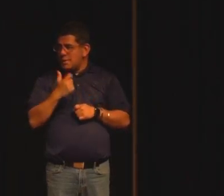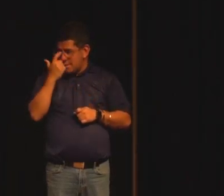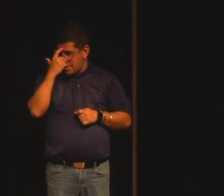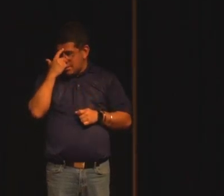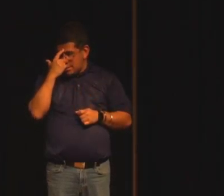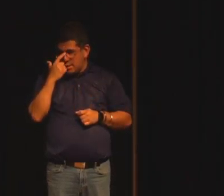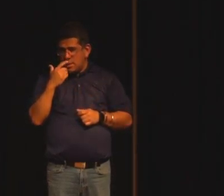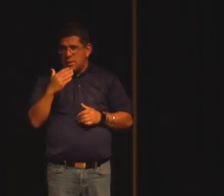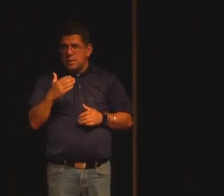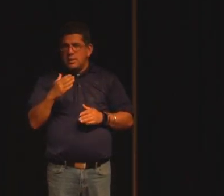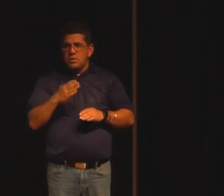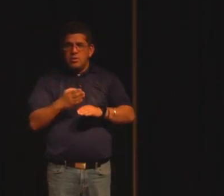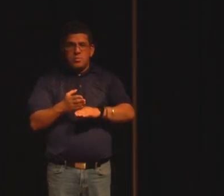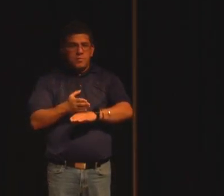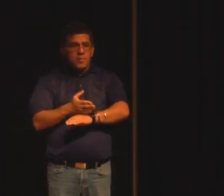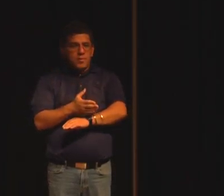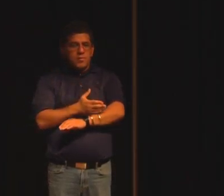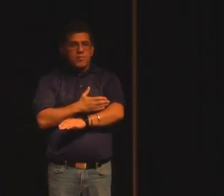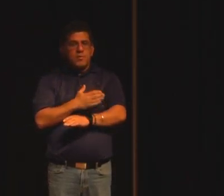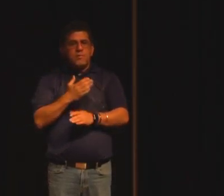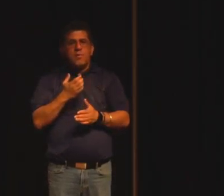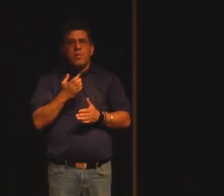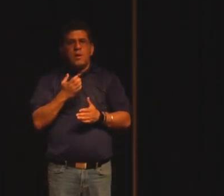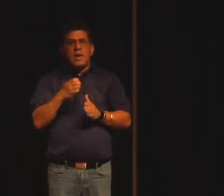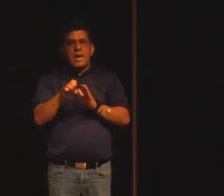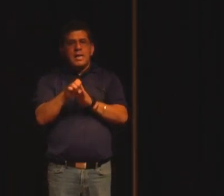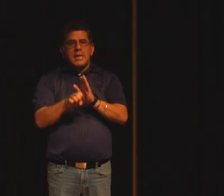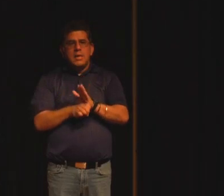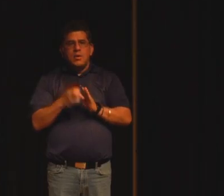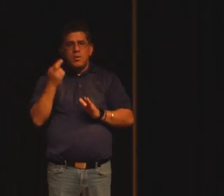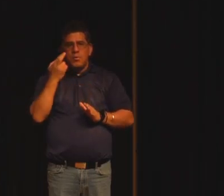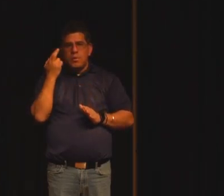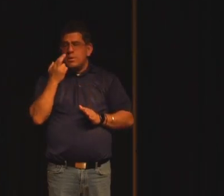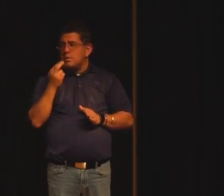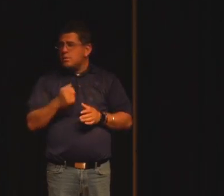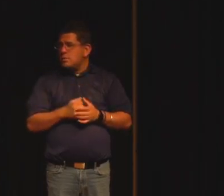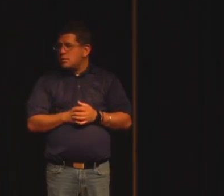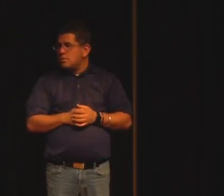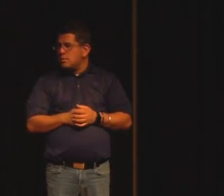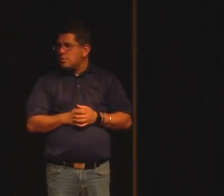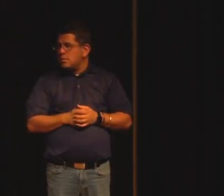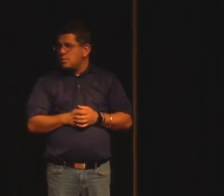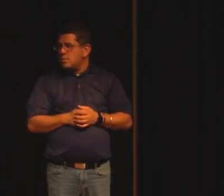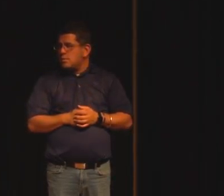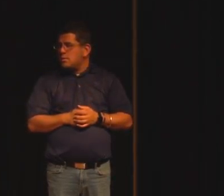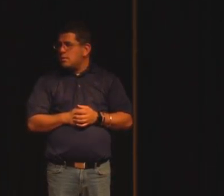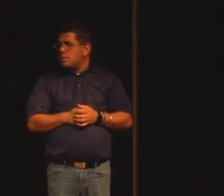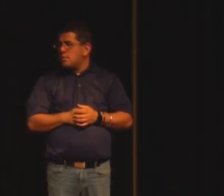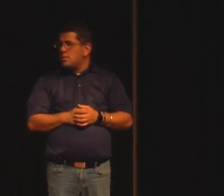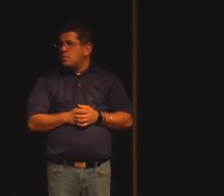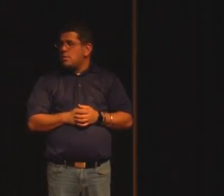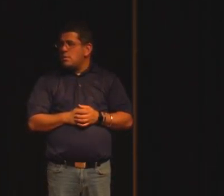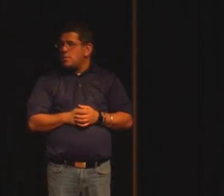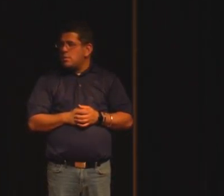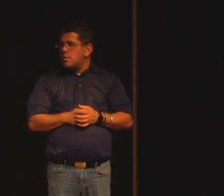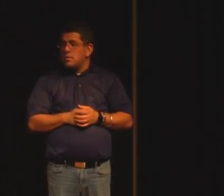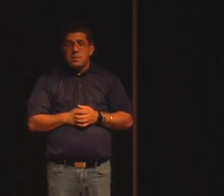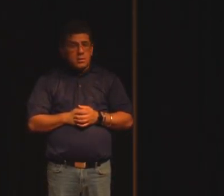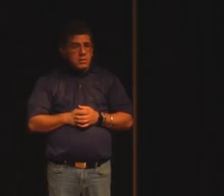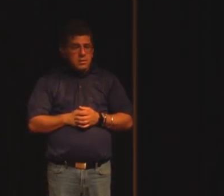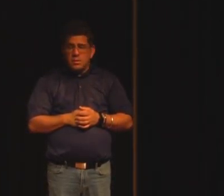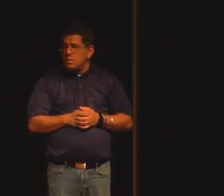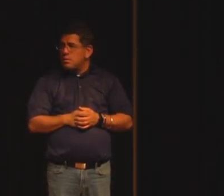move forward and when we should, for ethical reasons, for reasons of good and bad, not go forward. That's about